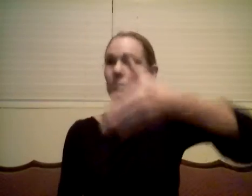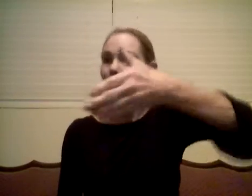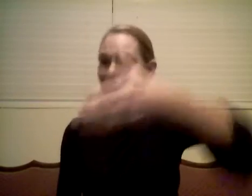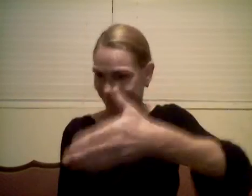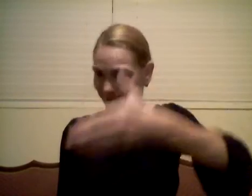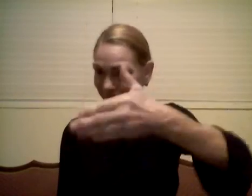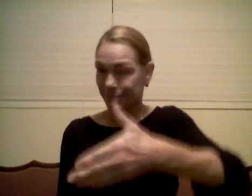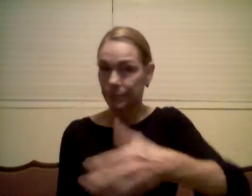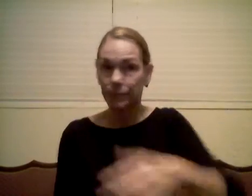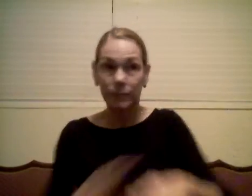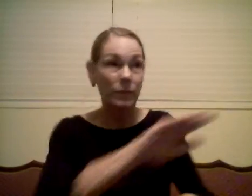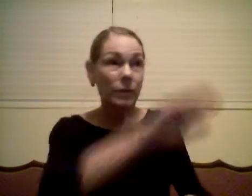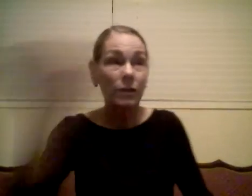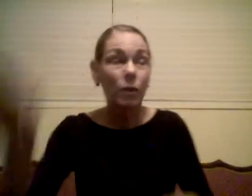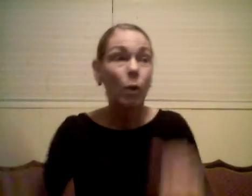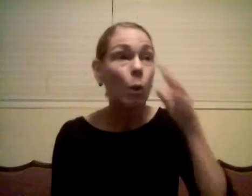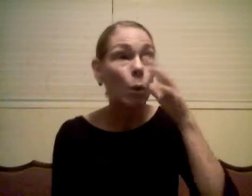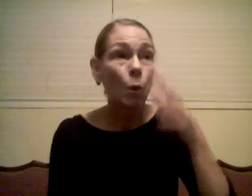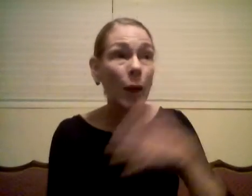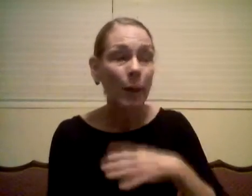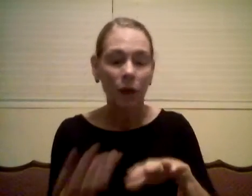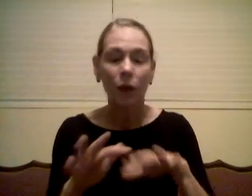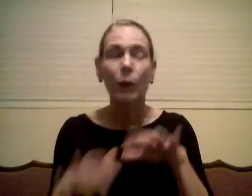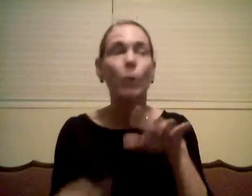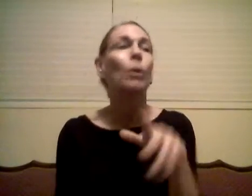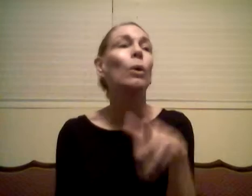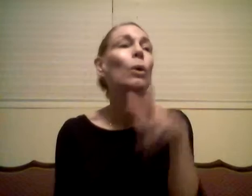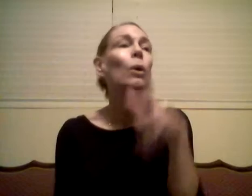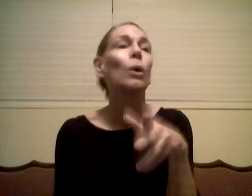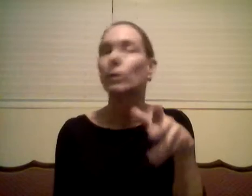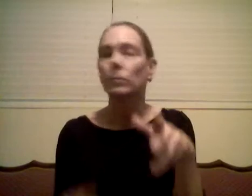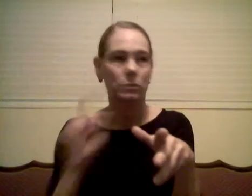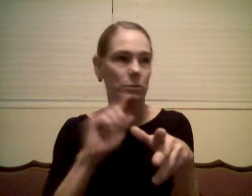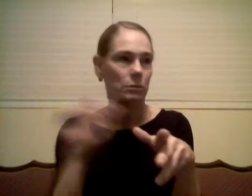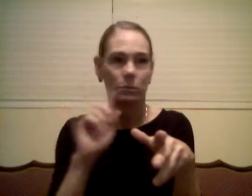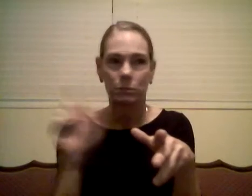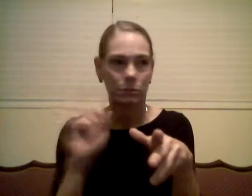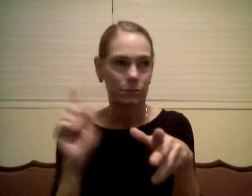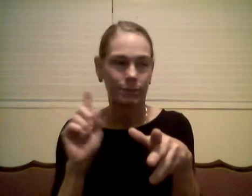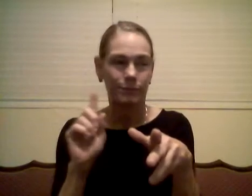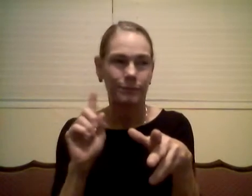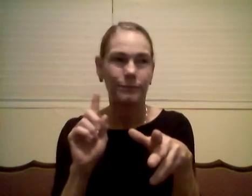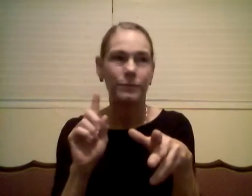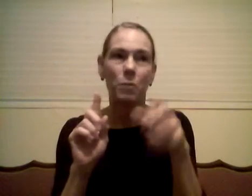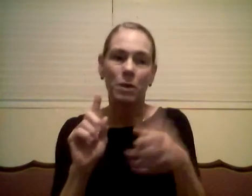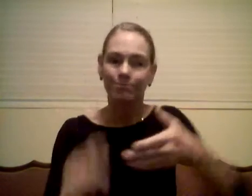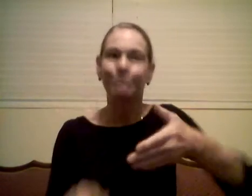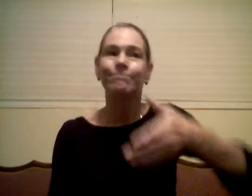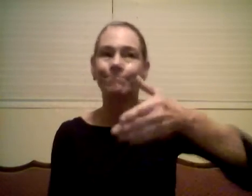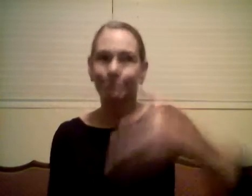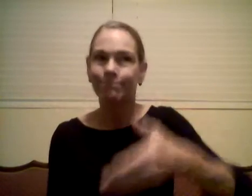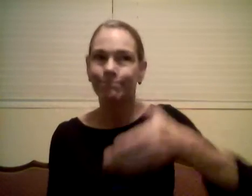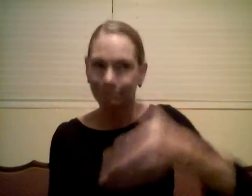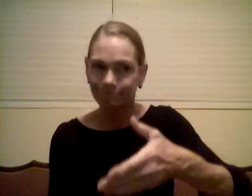you, but the manicure handshake doesn't cut it, okay? And I say ladies because more so it's the ladies than the gentlemen that do this. So hands meet